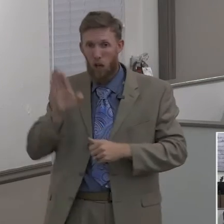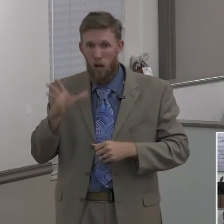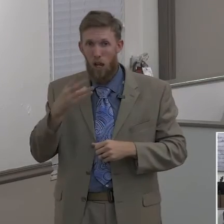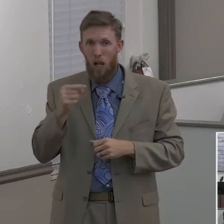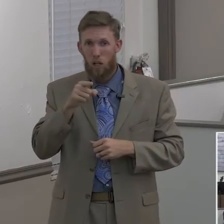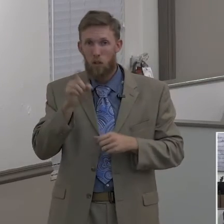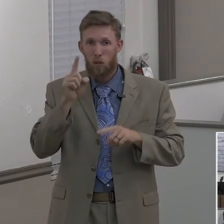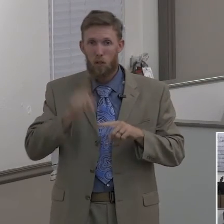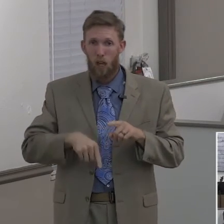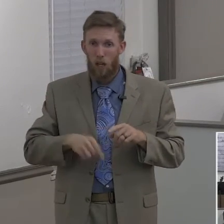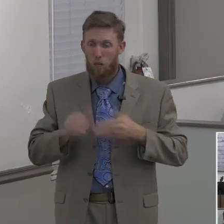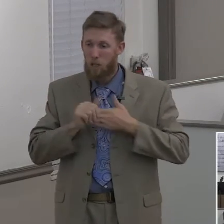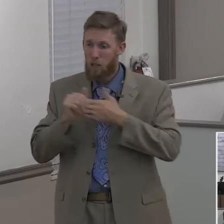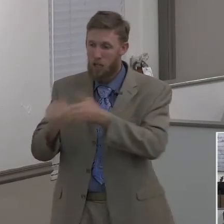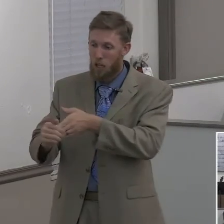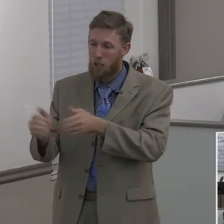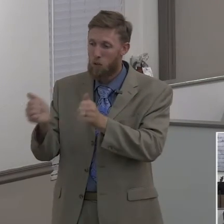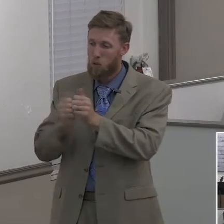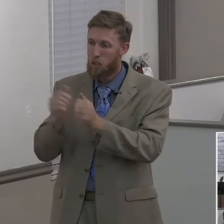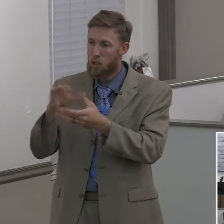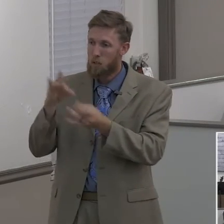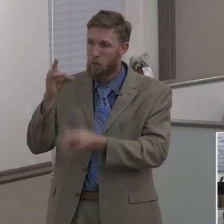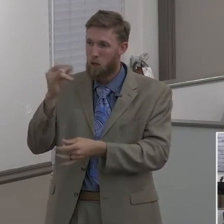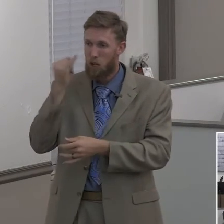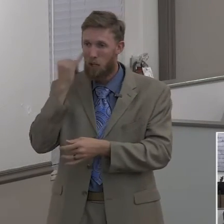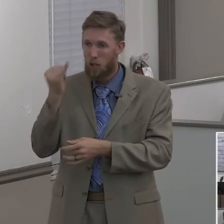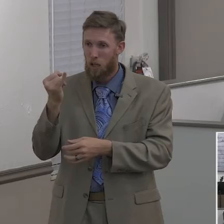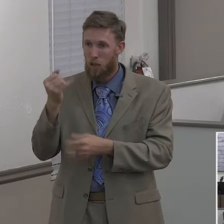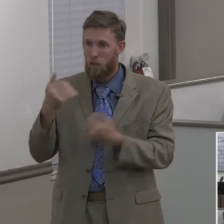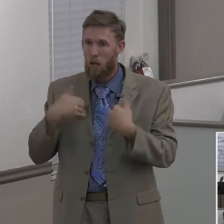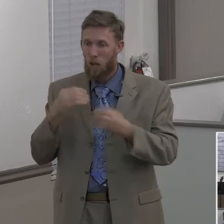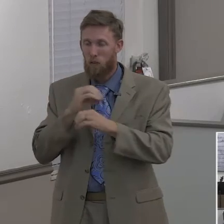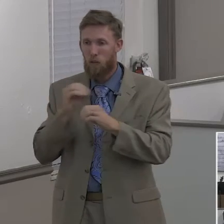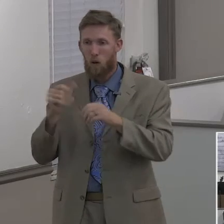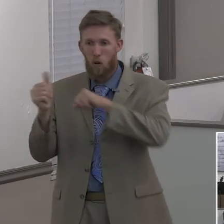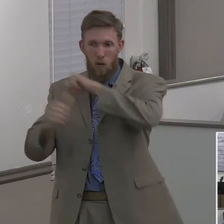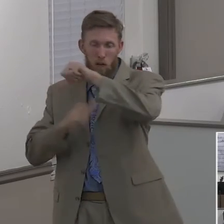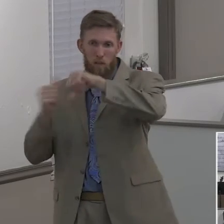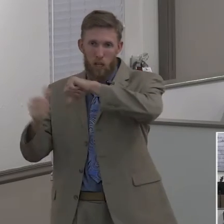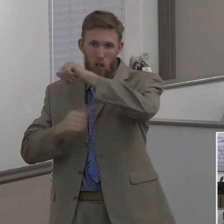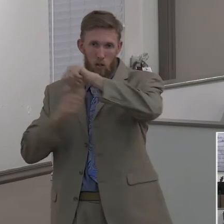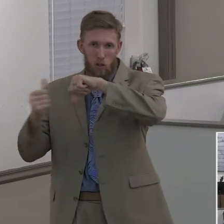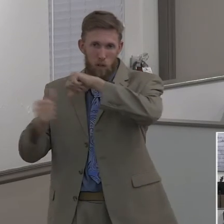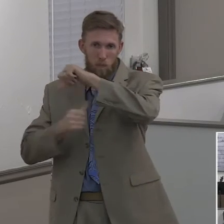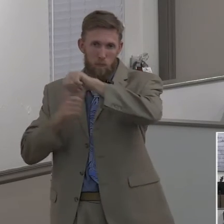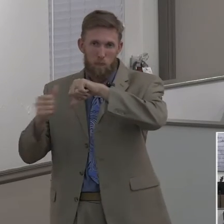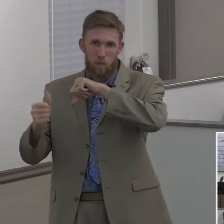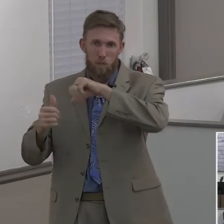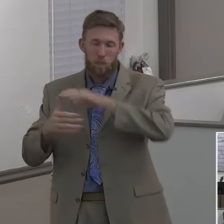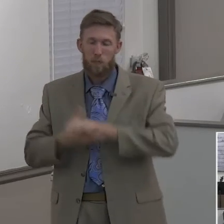you cannot be a spirit-controlled person without being in fellowship with God.